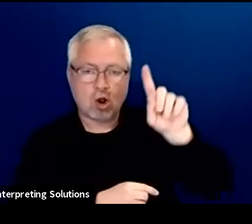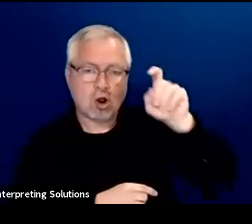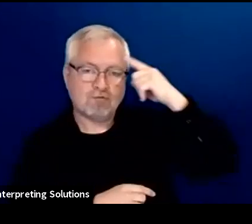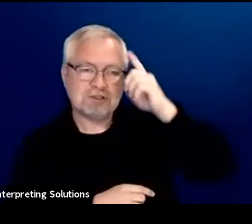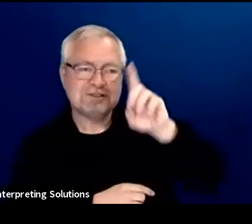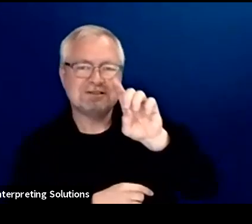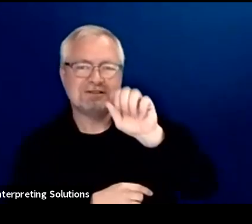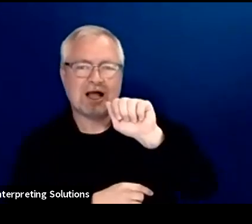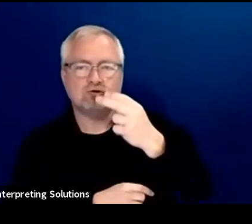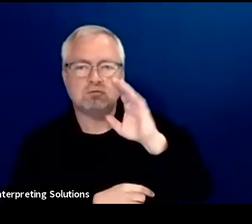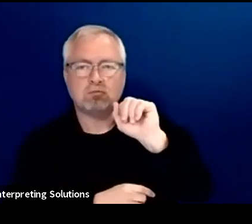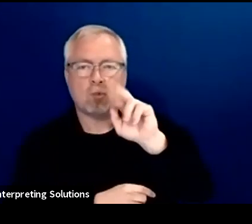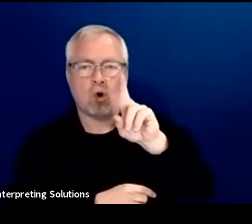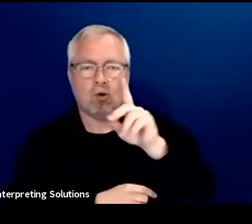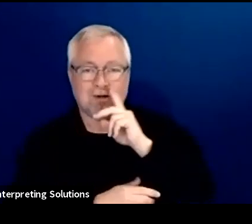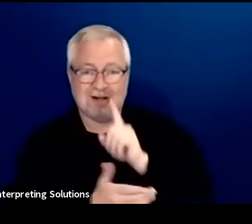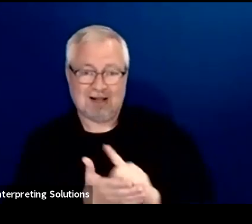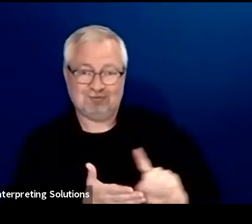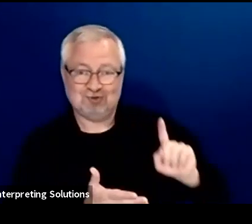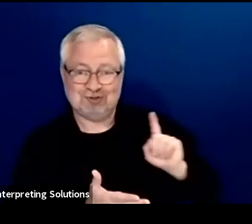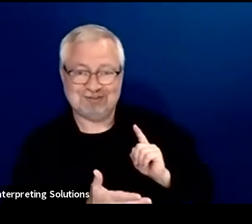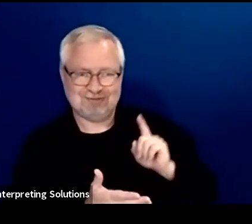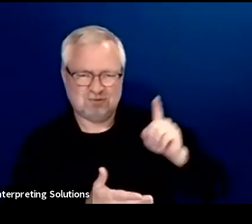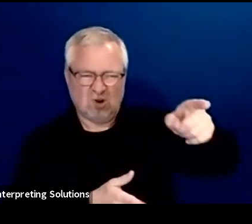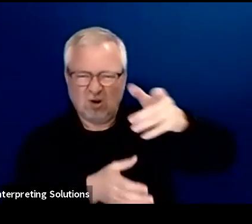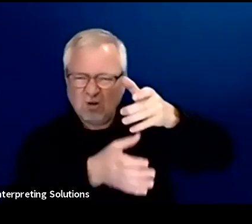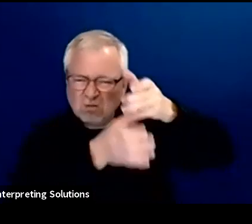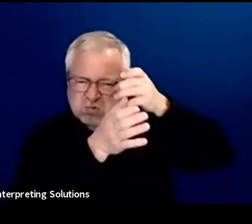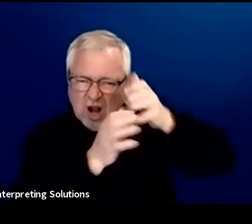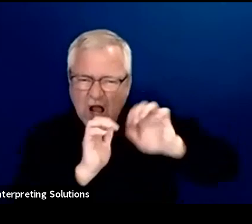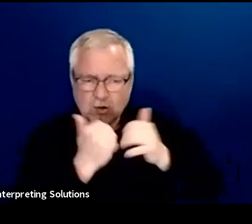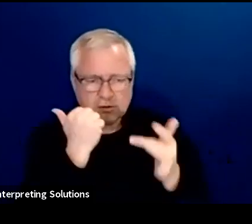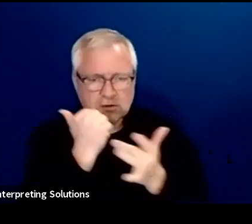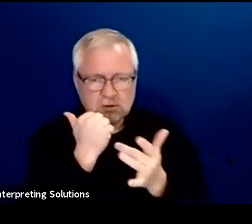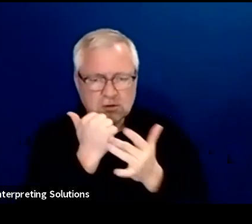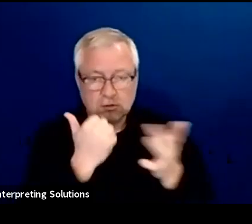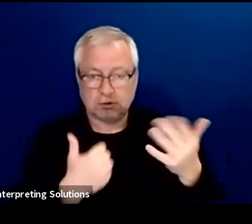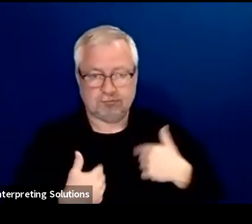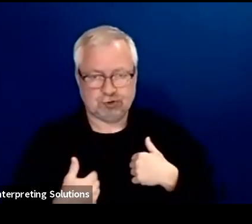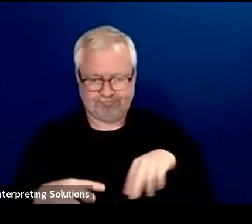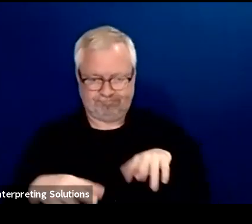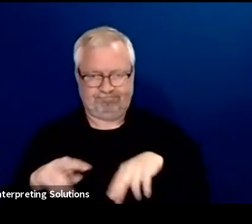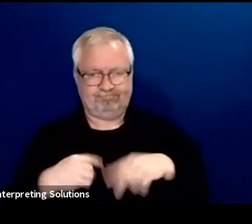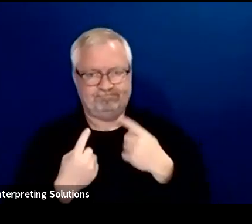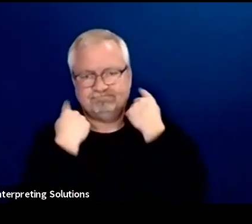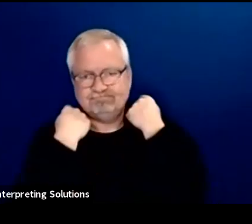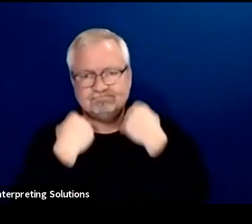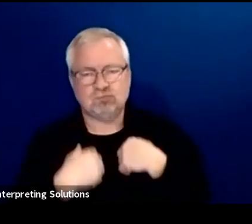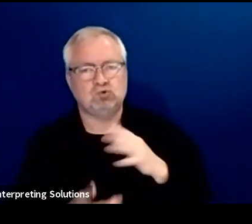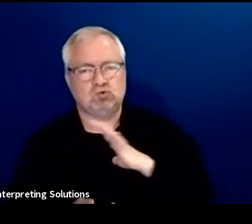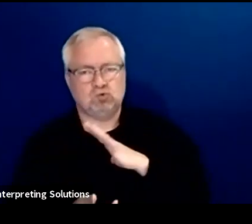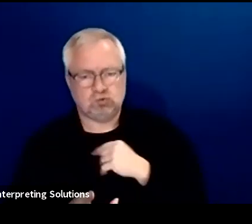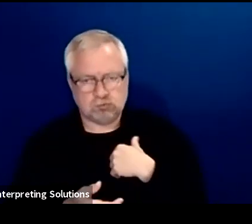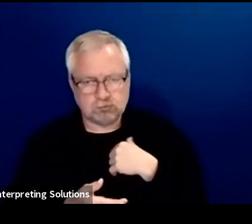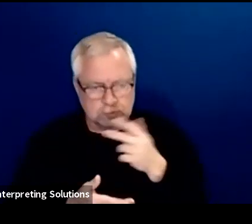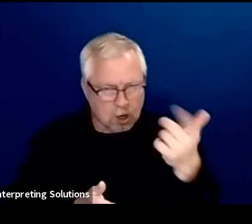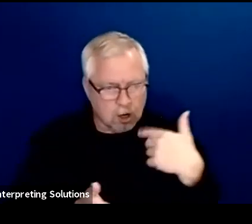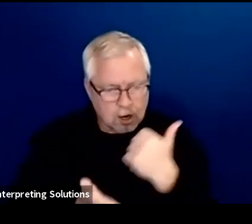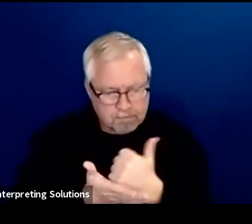I don't even understand, but my agency's contribution was to build and maintain the data behind the